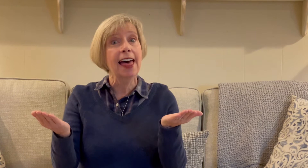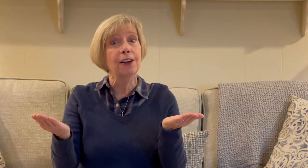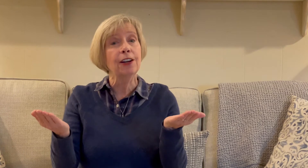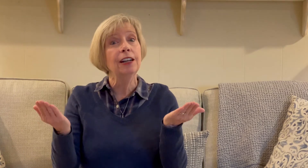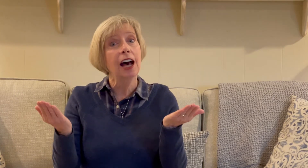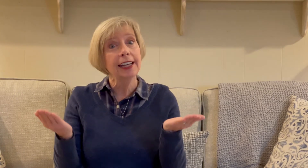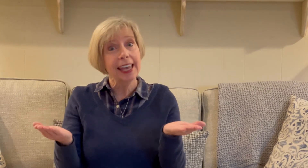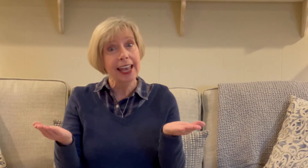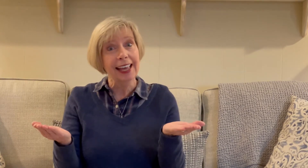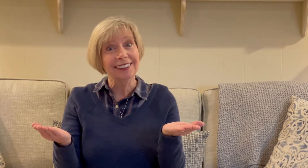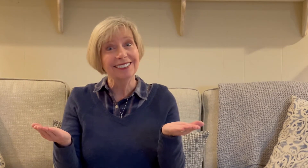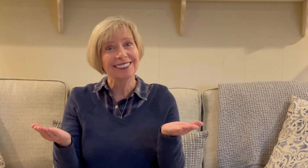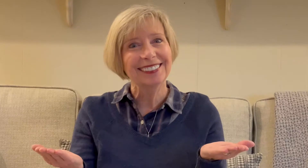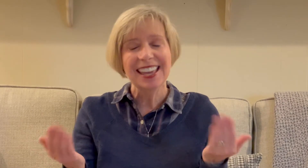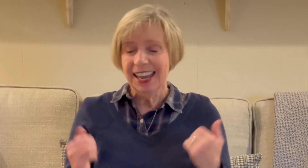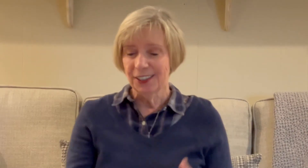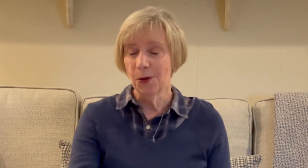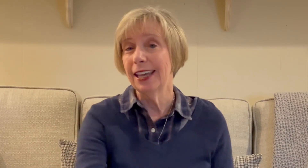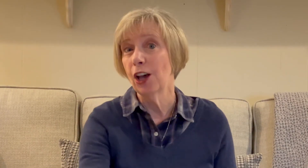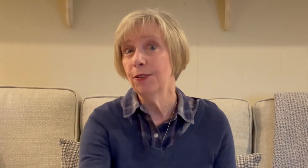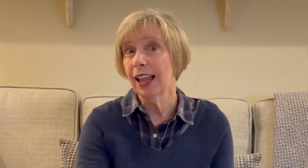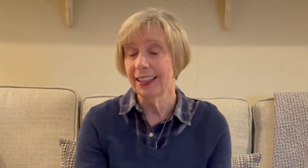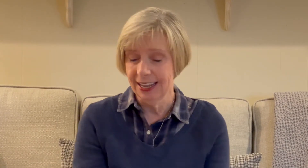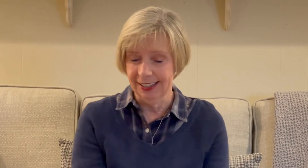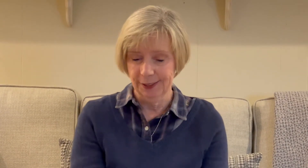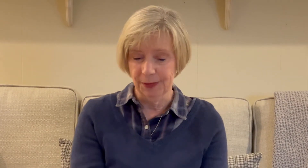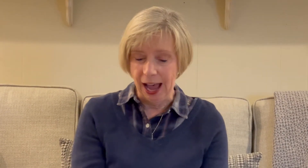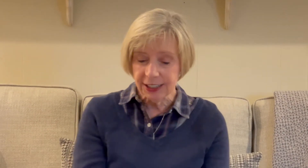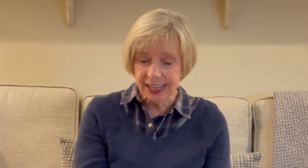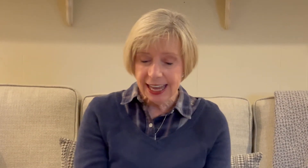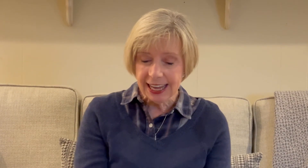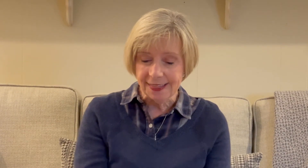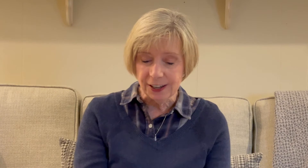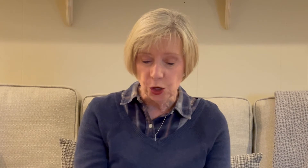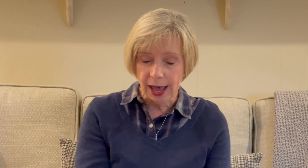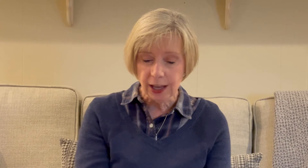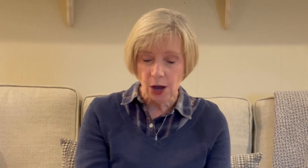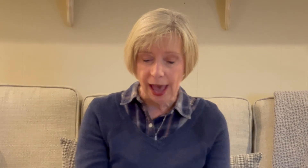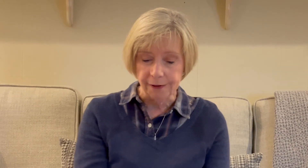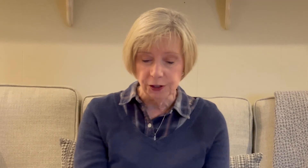together again. So it goes like this. I'll sing and then you echo after me.